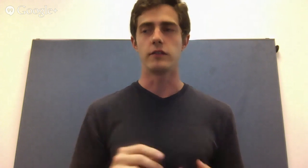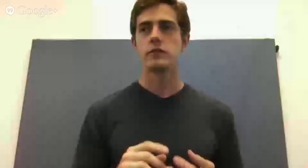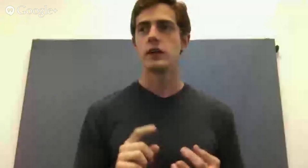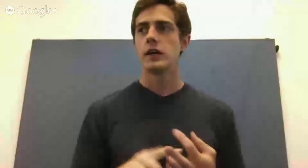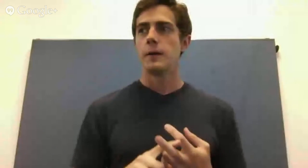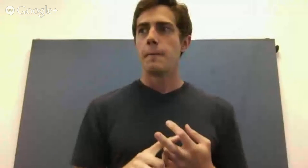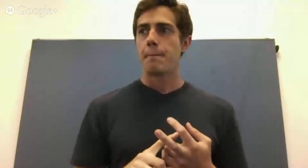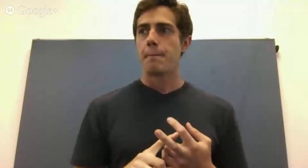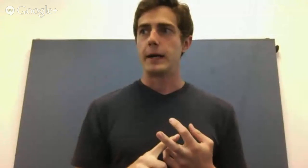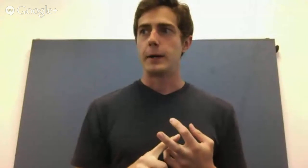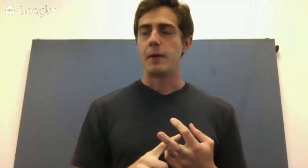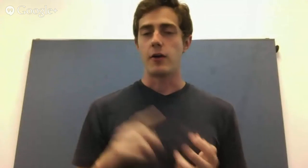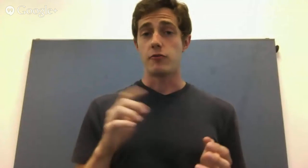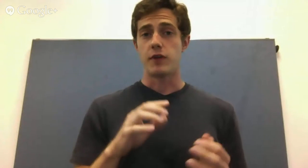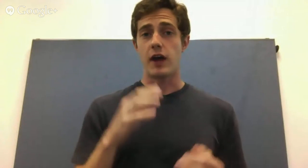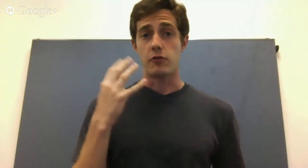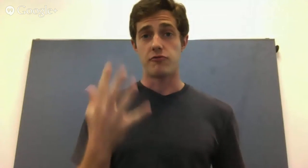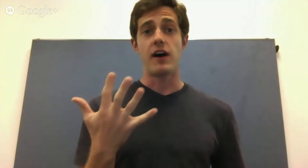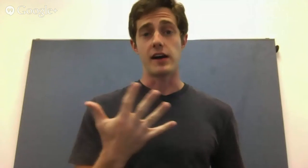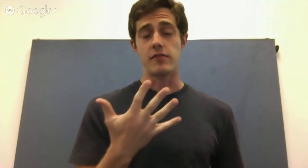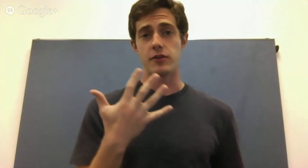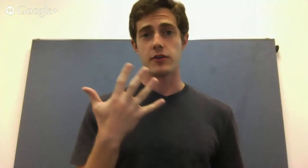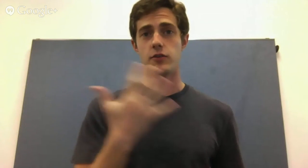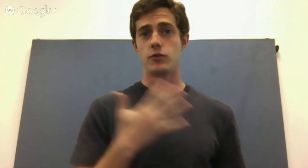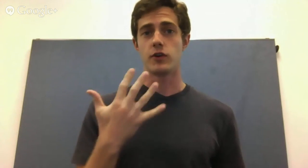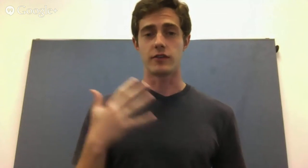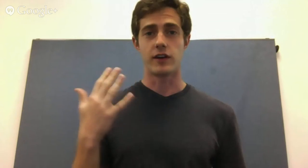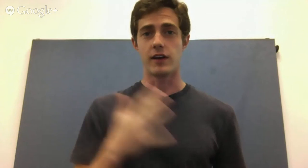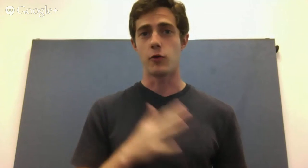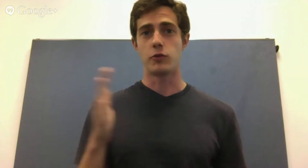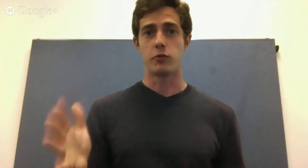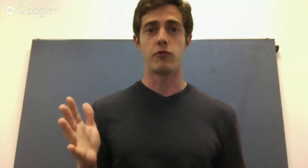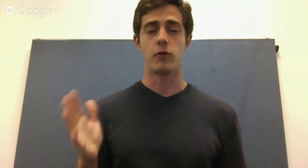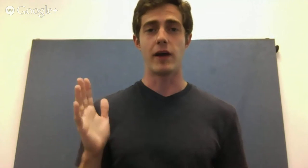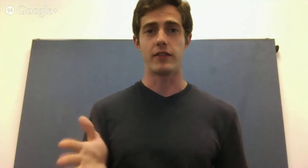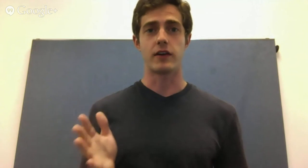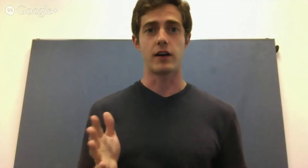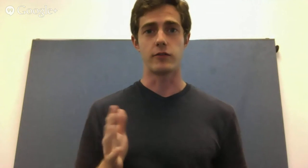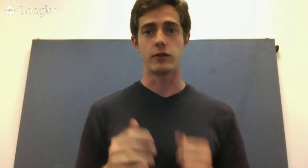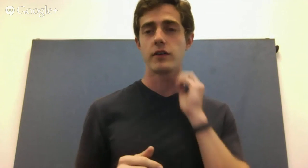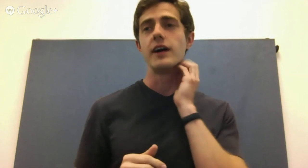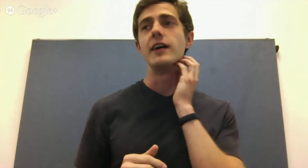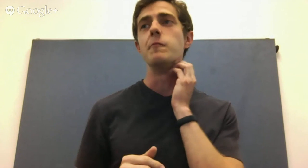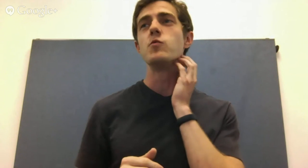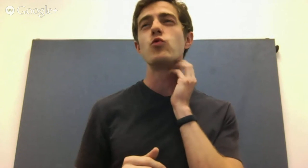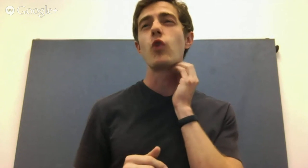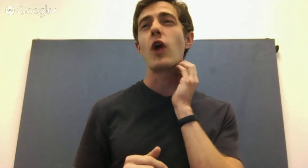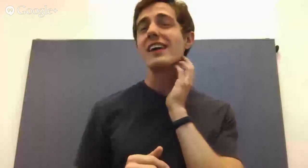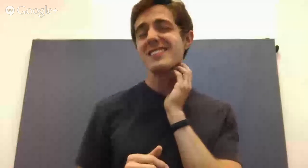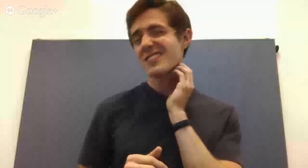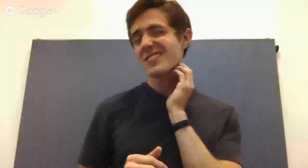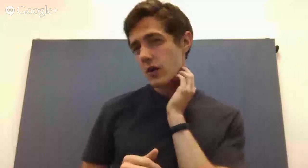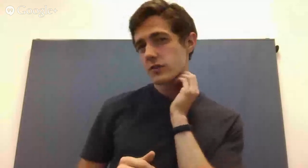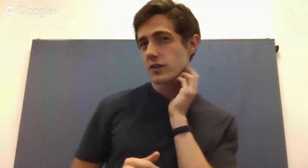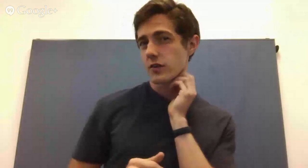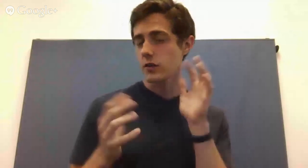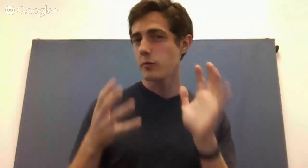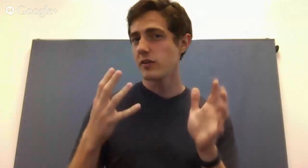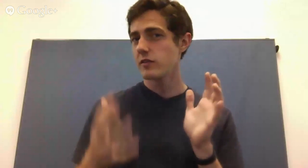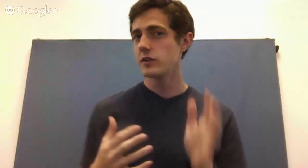least. Out of 5 new songs that I hope to perform at the concert. Rights are still a little bit of an